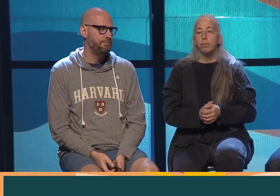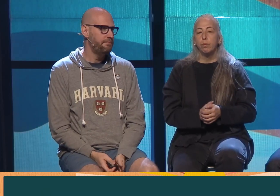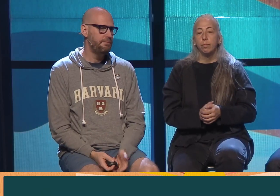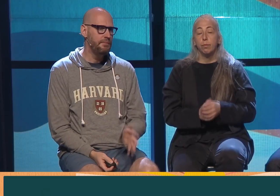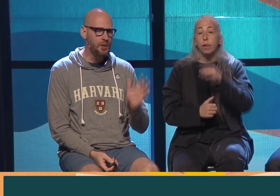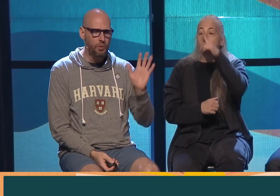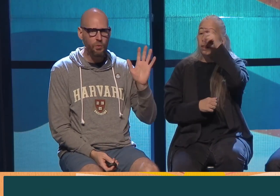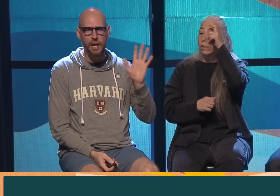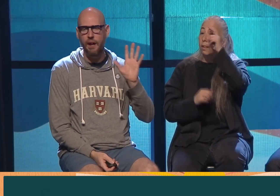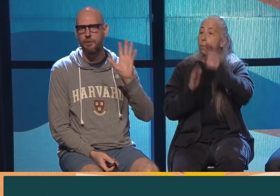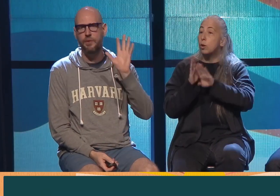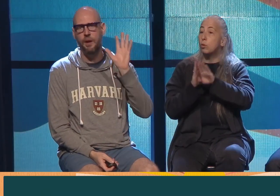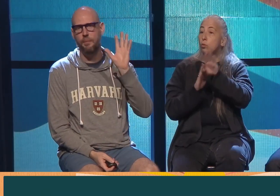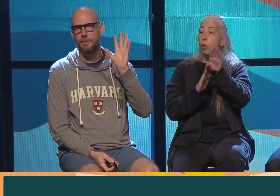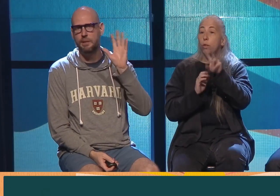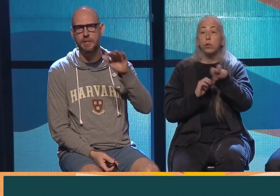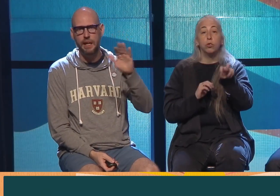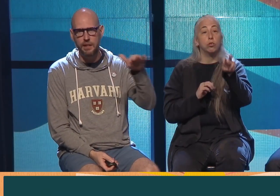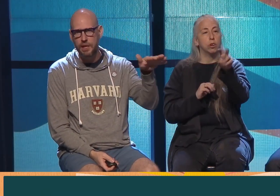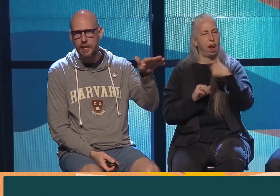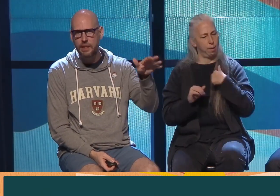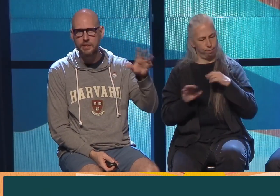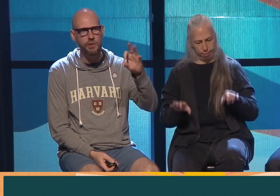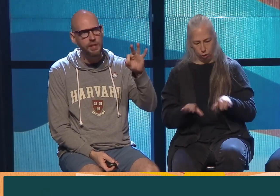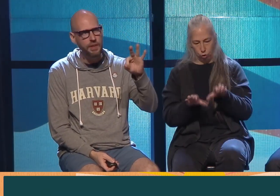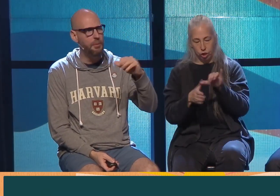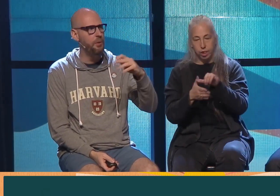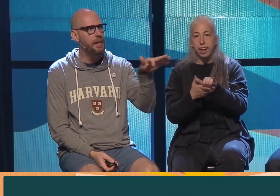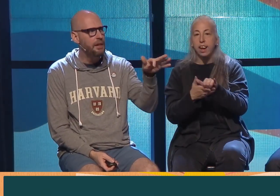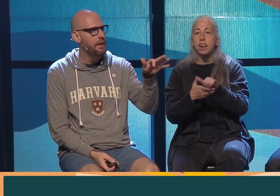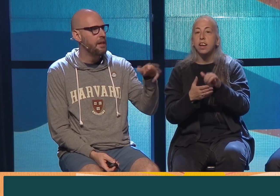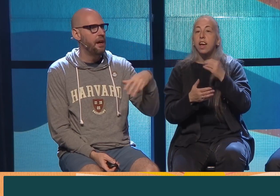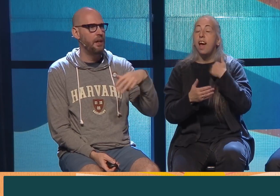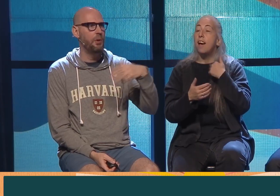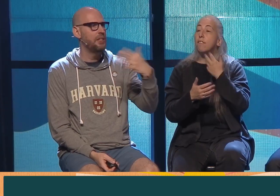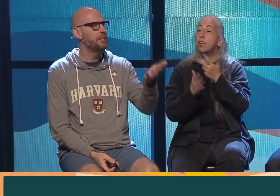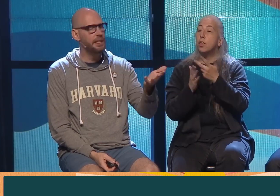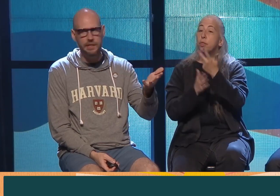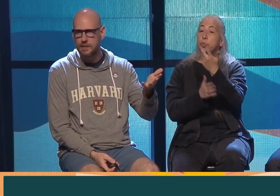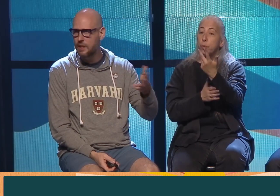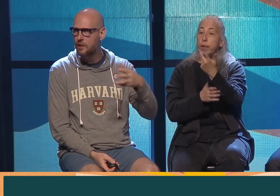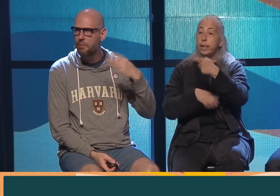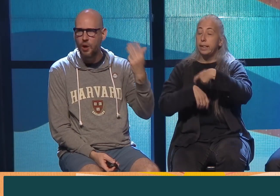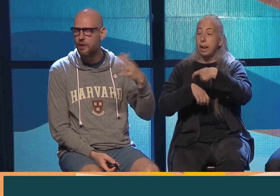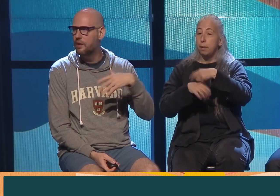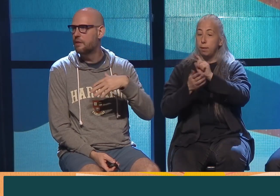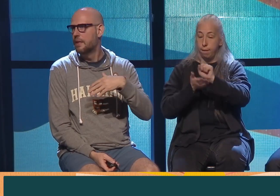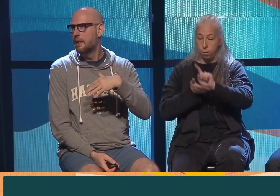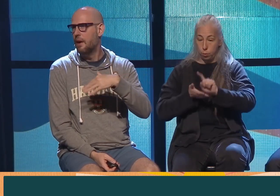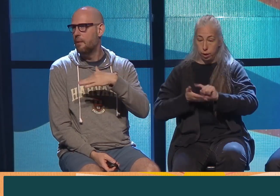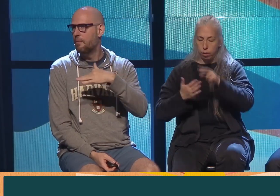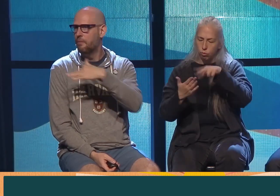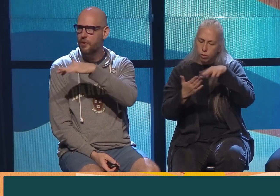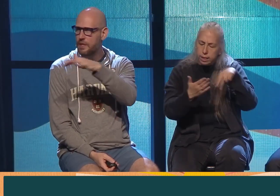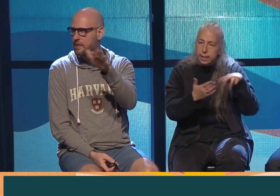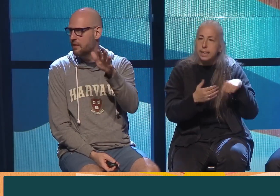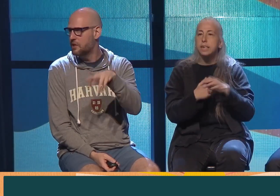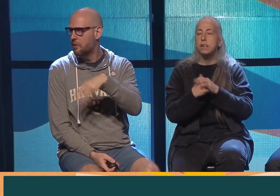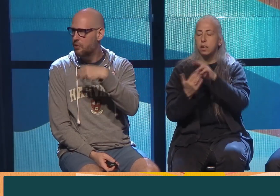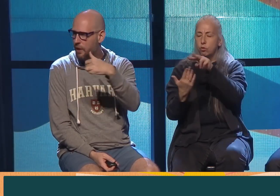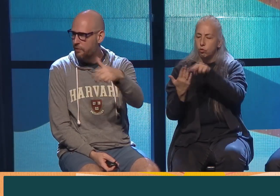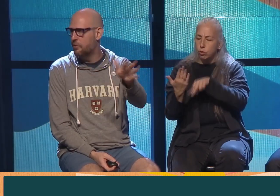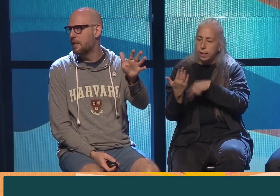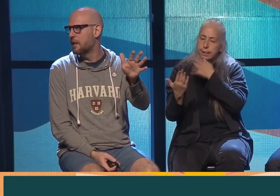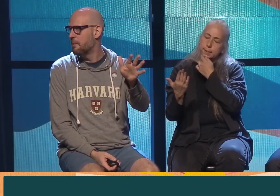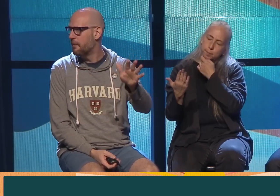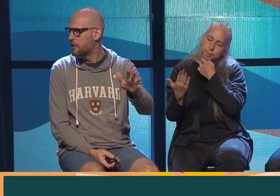journey. We have some daily readings, 3 of them a week, a question to consider, ponder for this series.